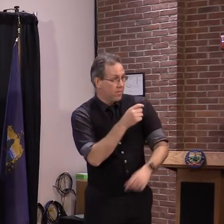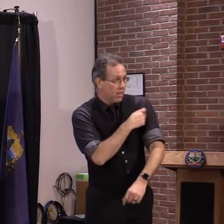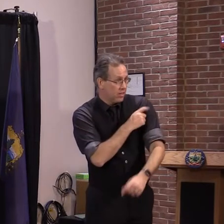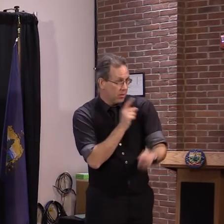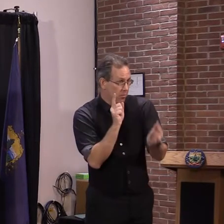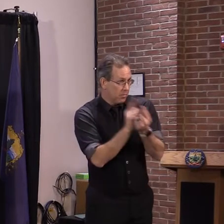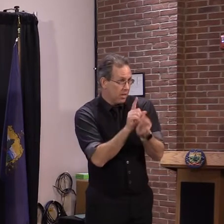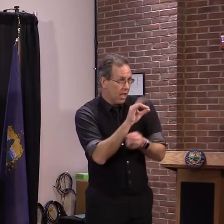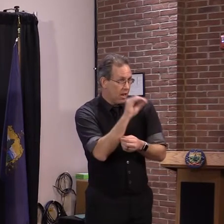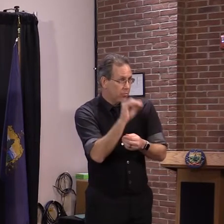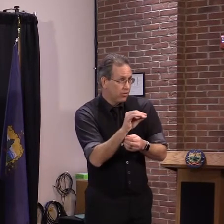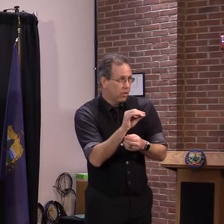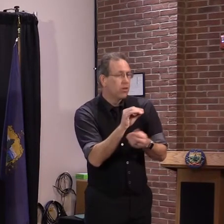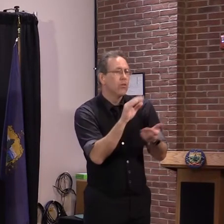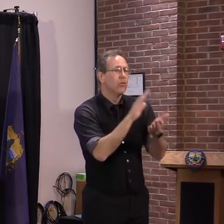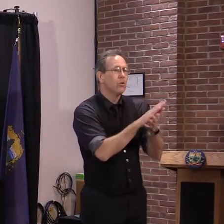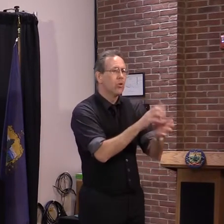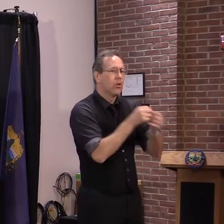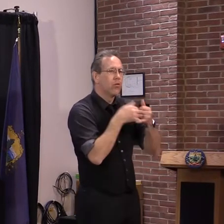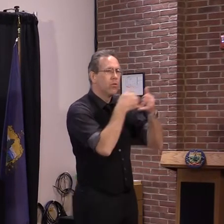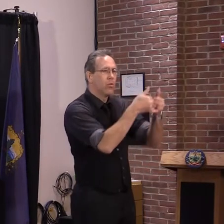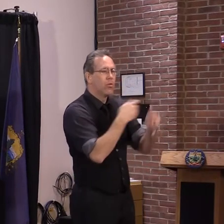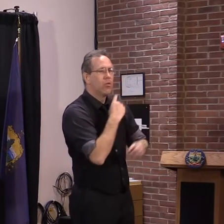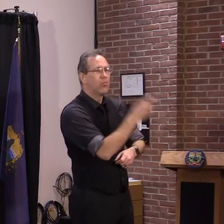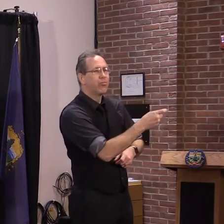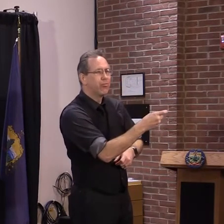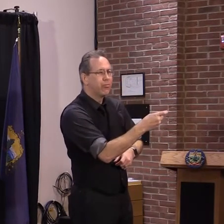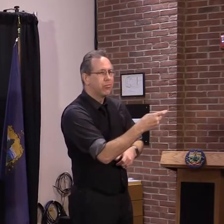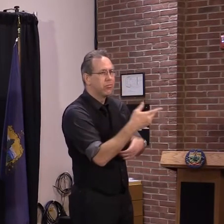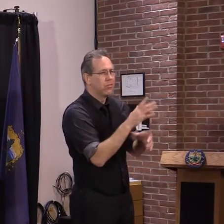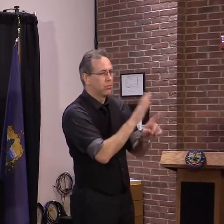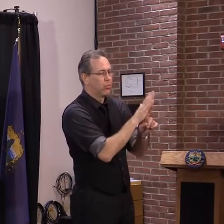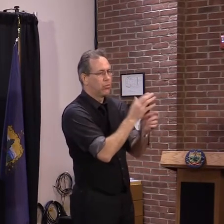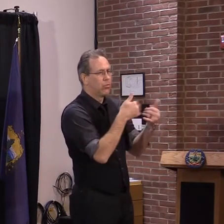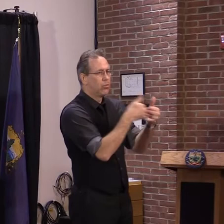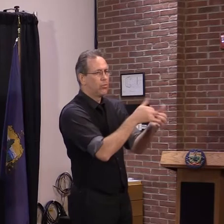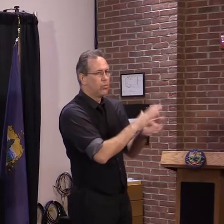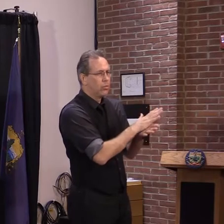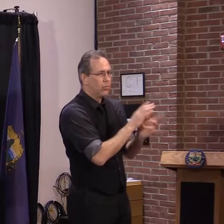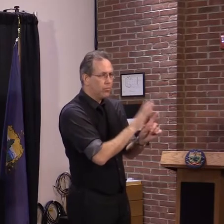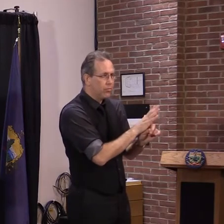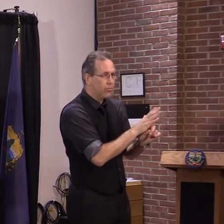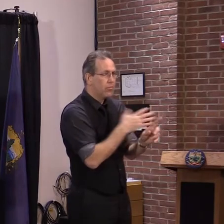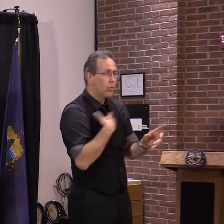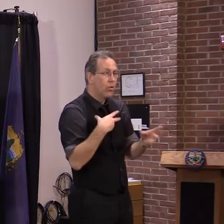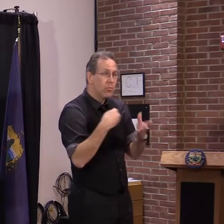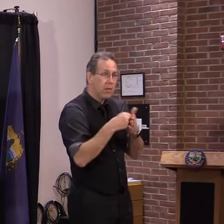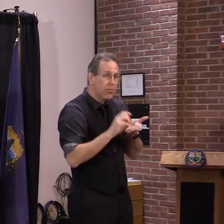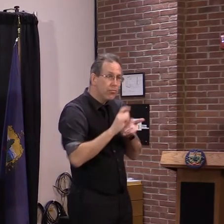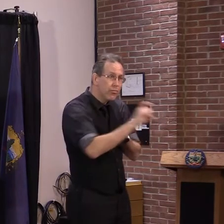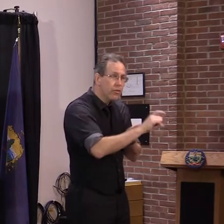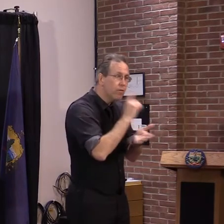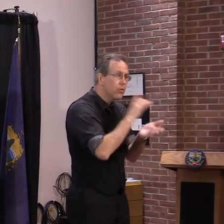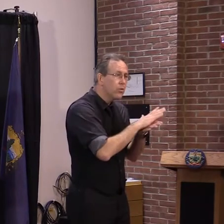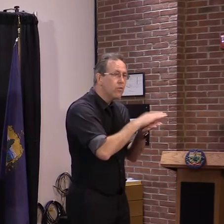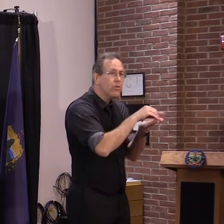receive some sort of financial reward to be spent on something the student body would